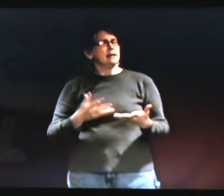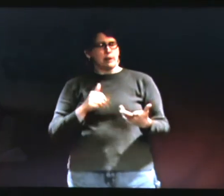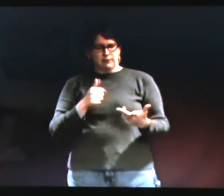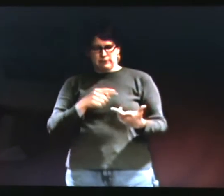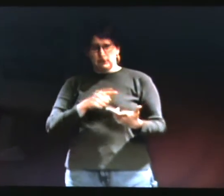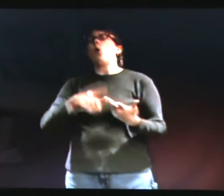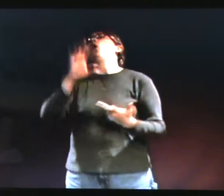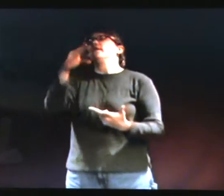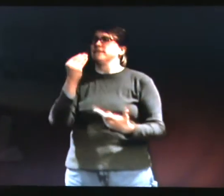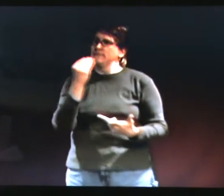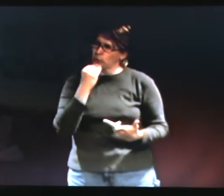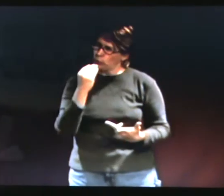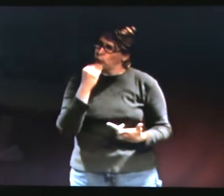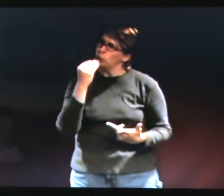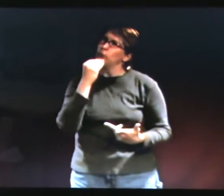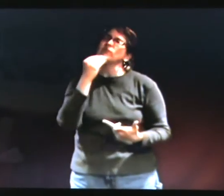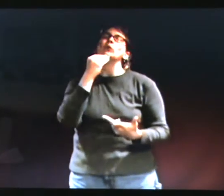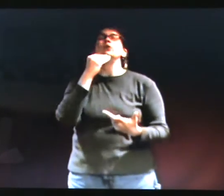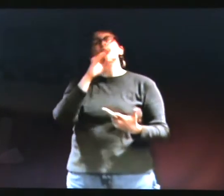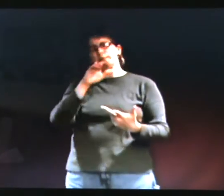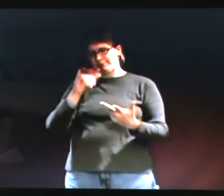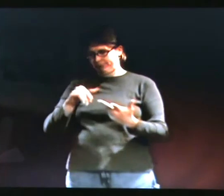turn it on and it works. We have food.